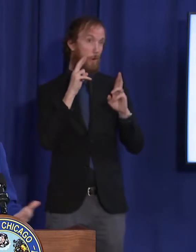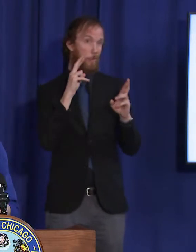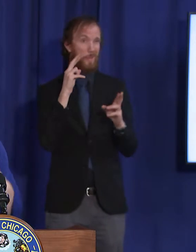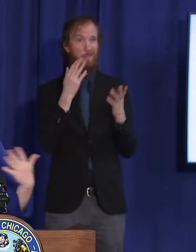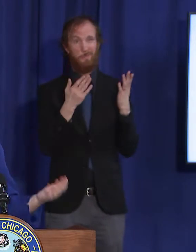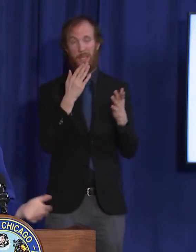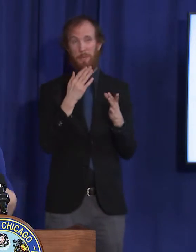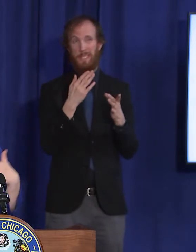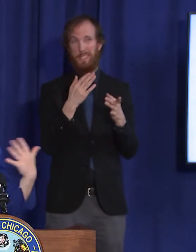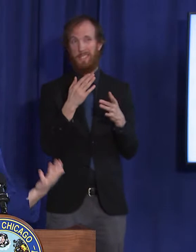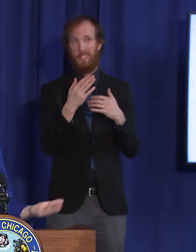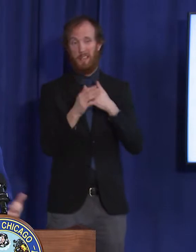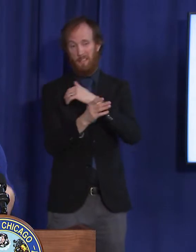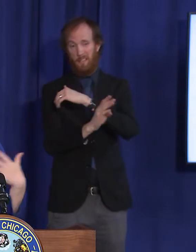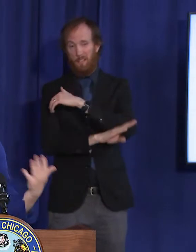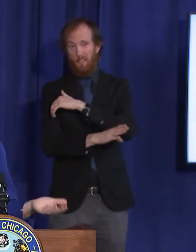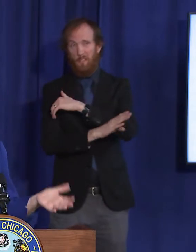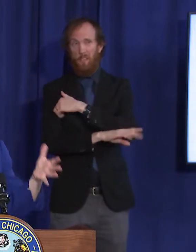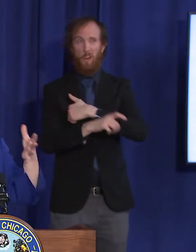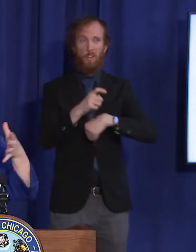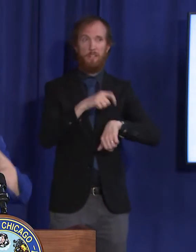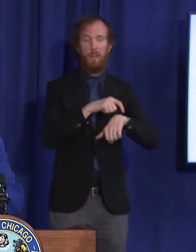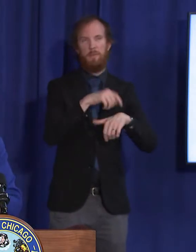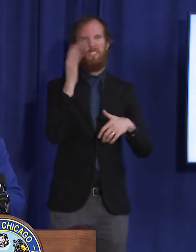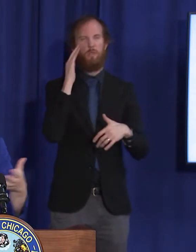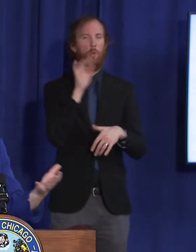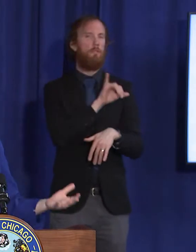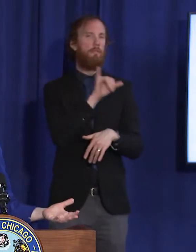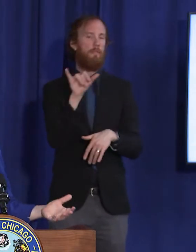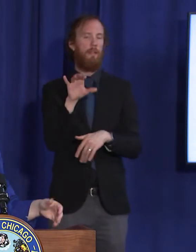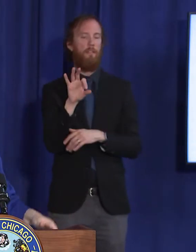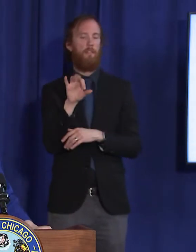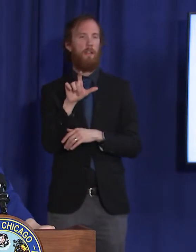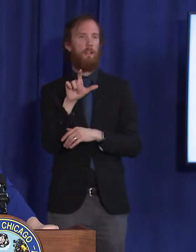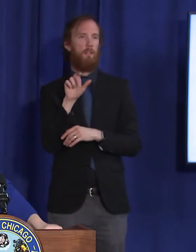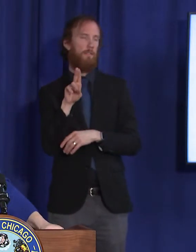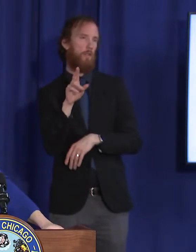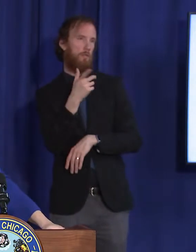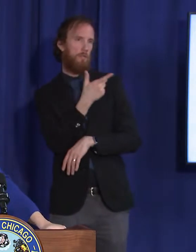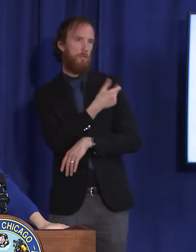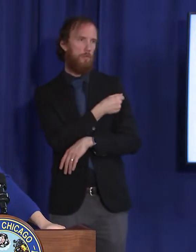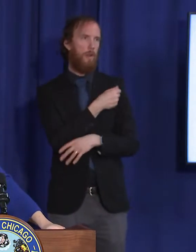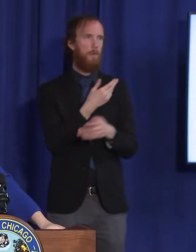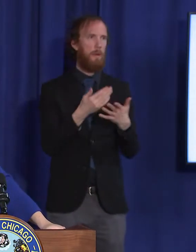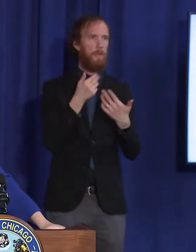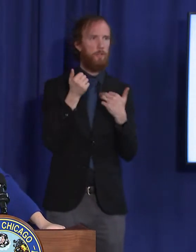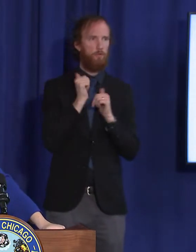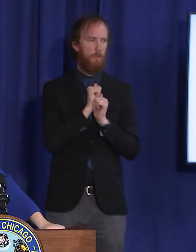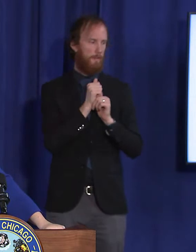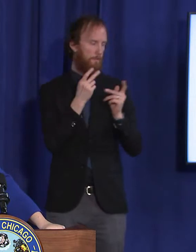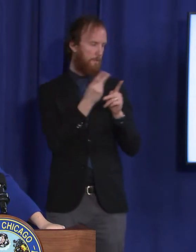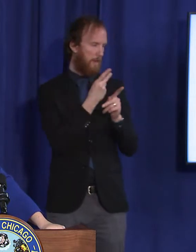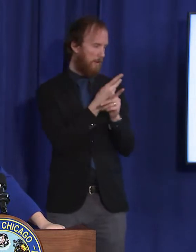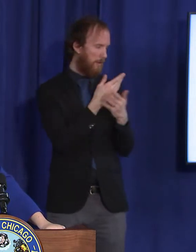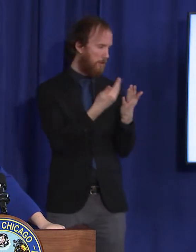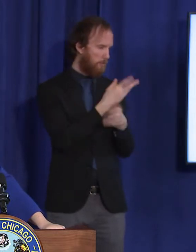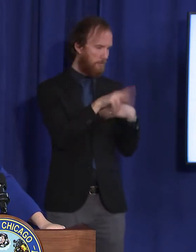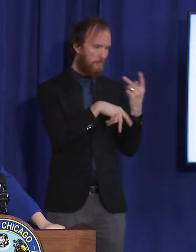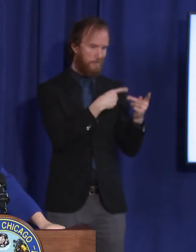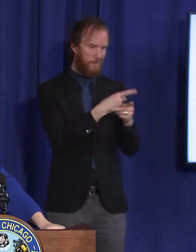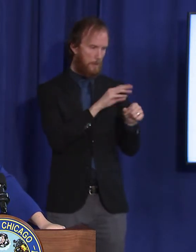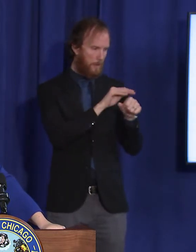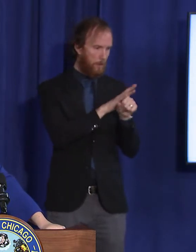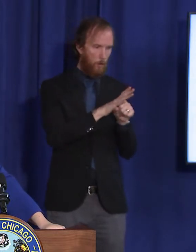annual, potentially in the fall, around the time that we're doing flu shots, thinking about creating something that's good for variants. But we just don't